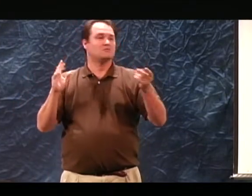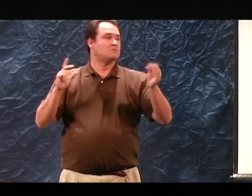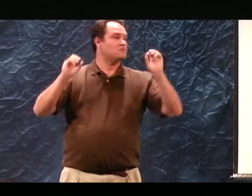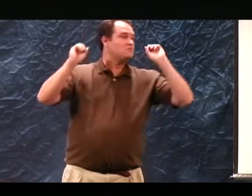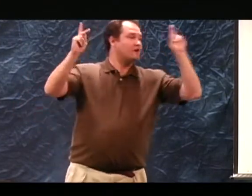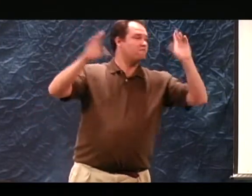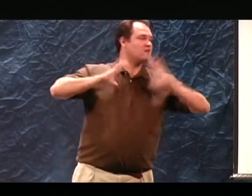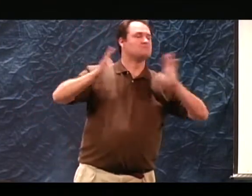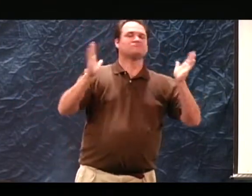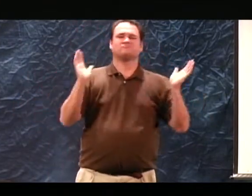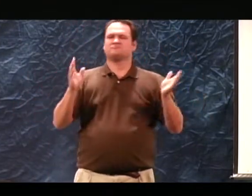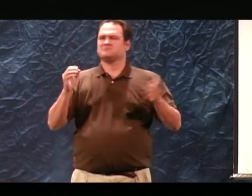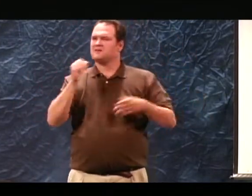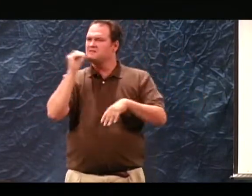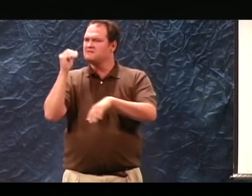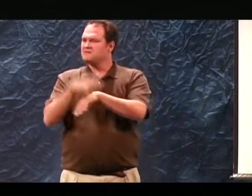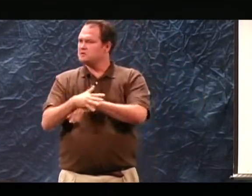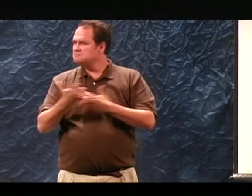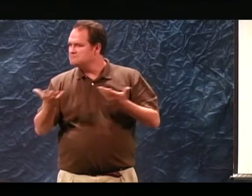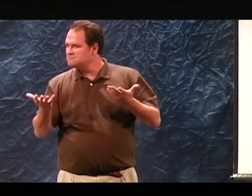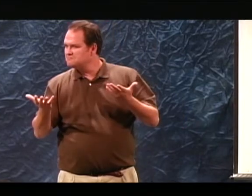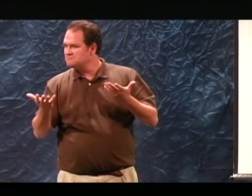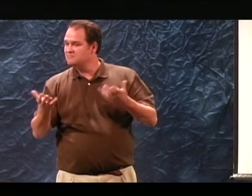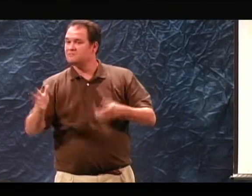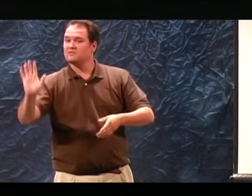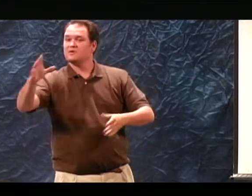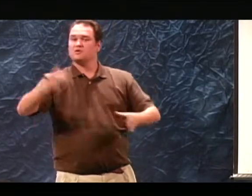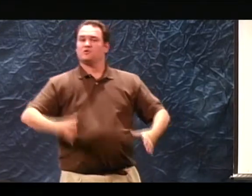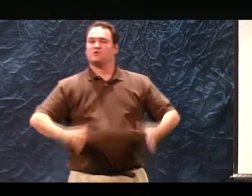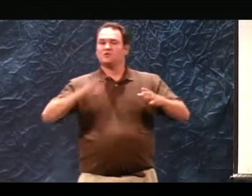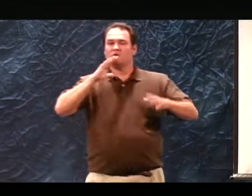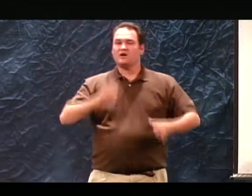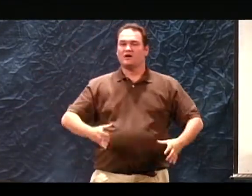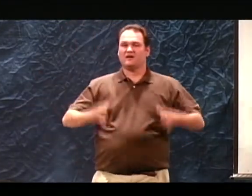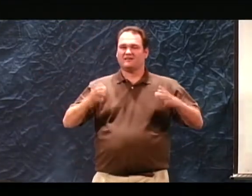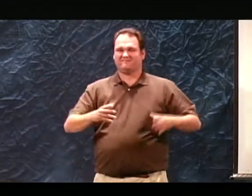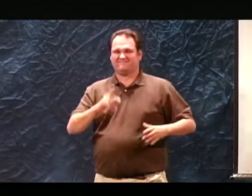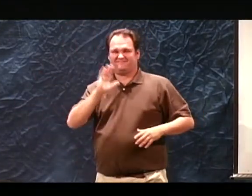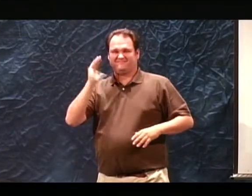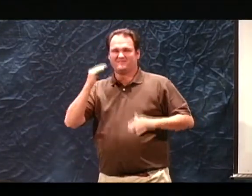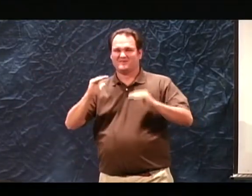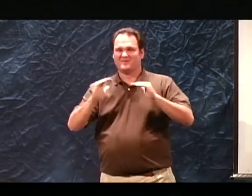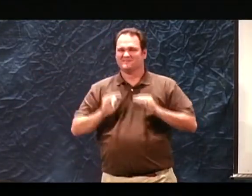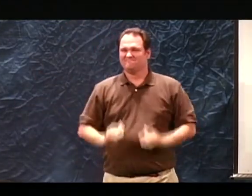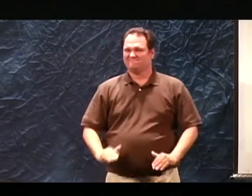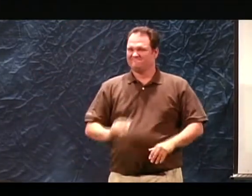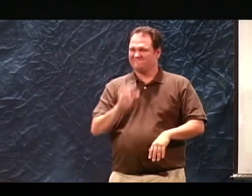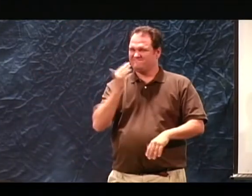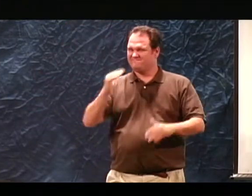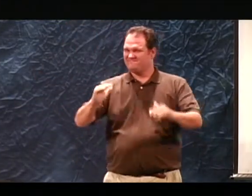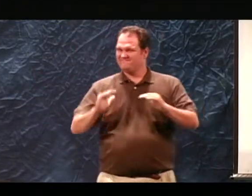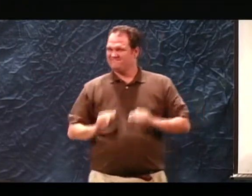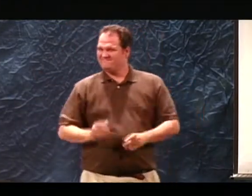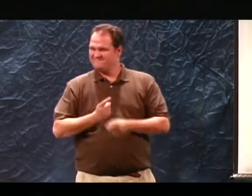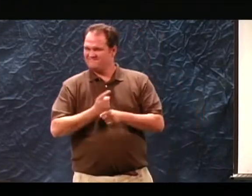we talked about a little bit but it didn't have a great impact on our everyday lives when our president was